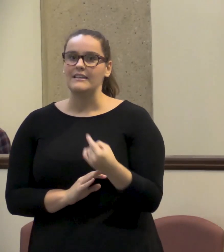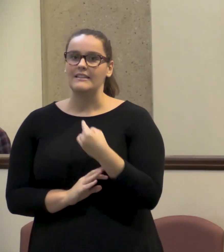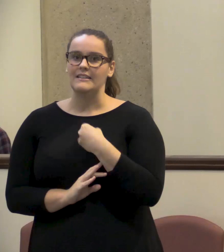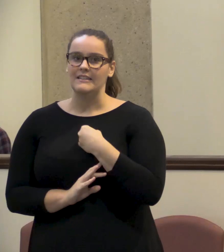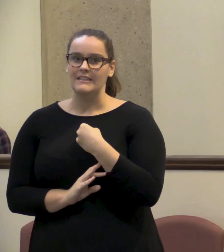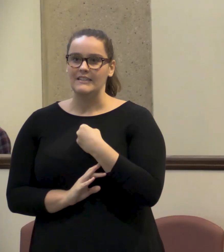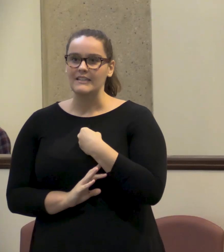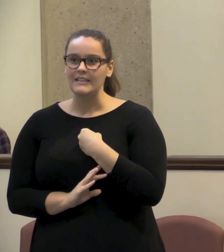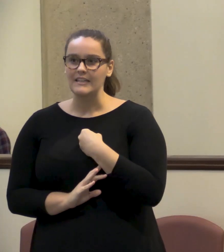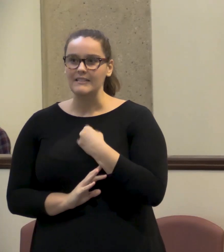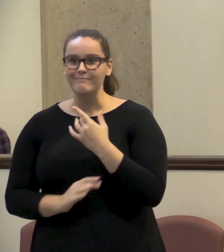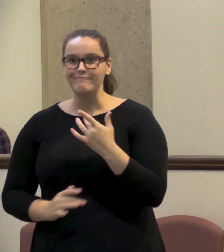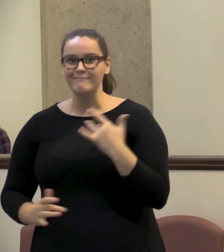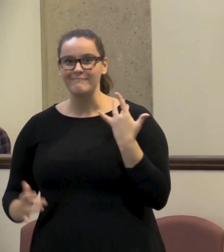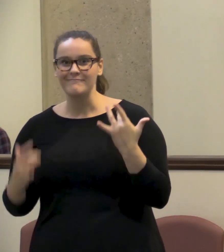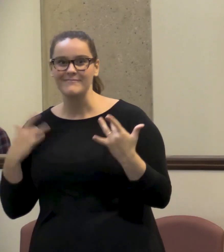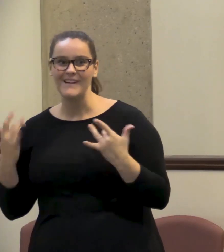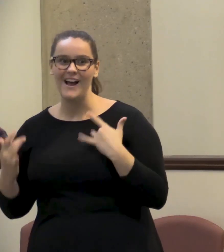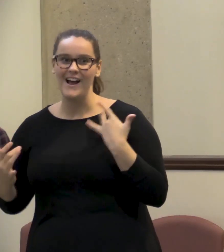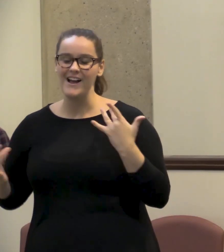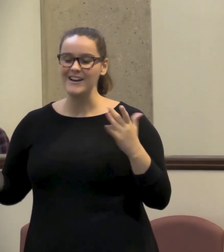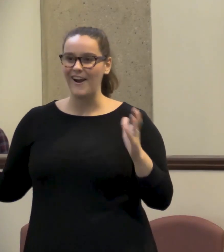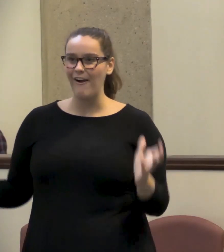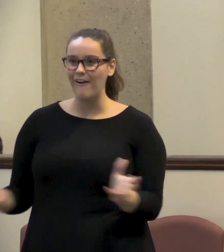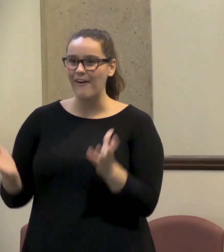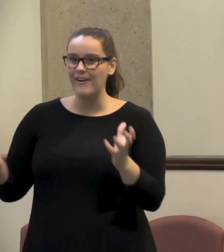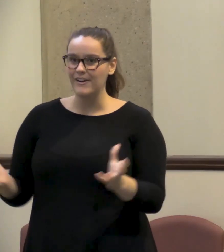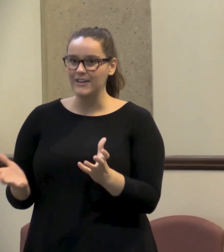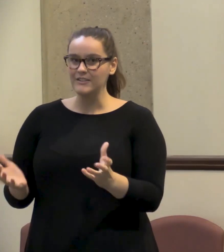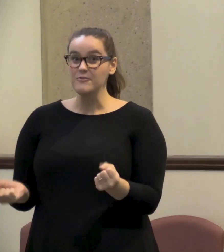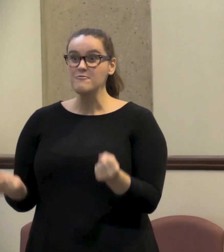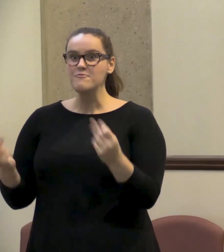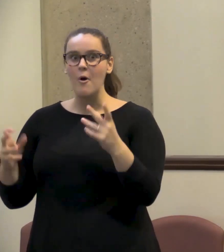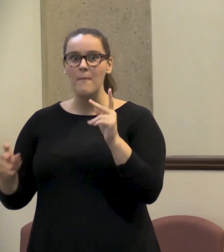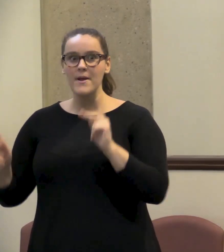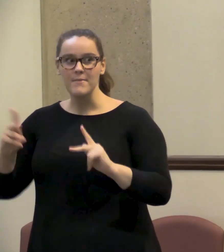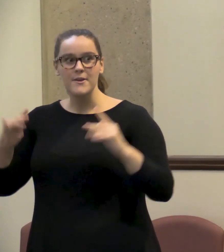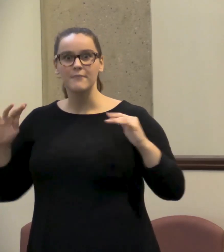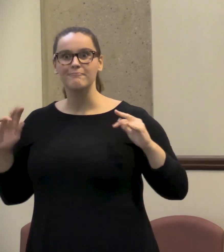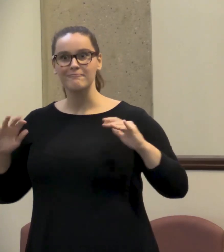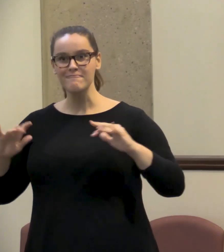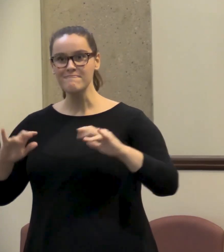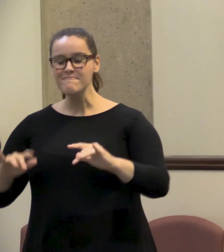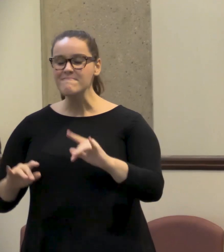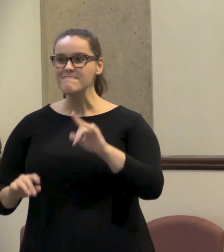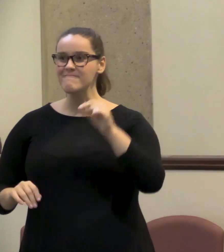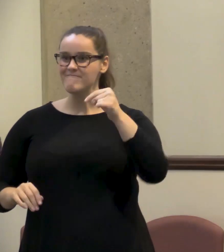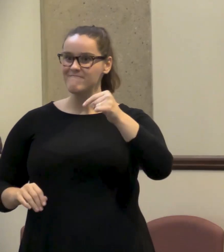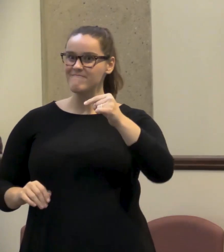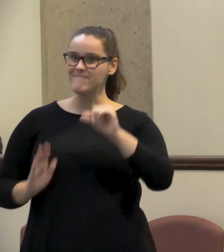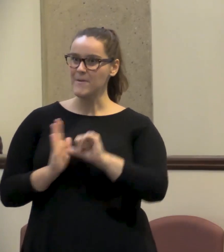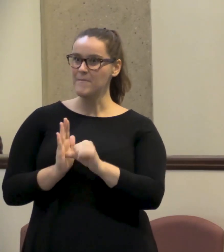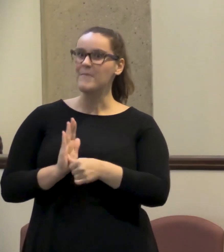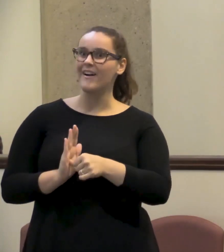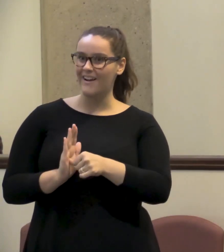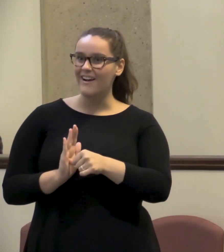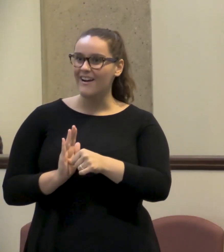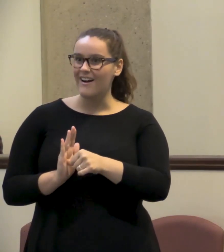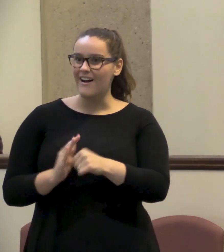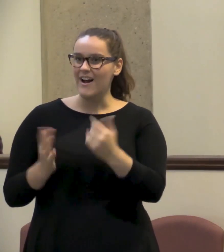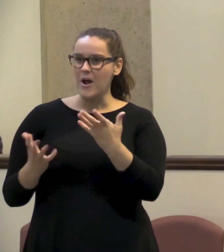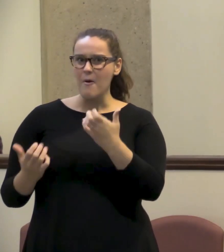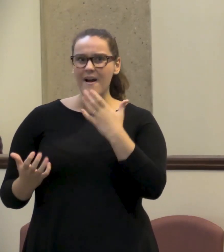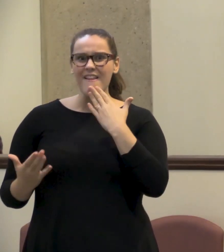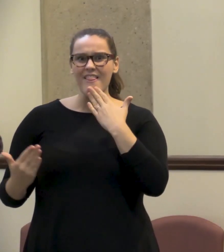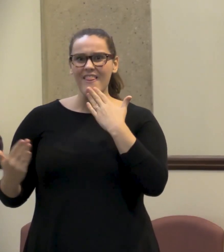I'm so cheered and encouraged by such a dramatic turnout here today. This is really impressive. I want to